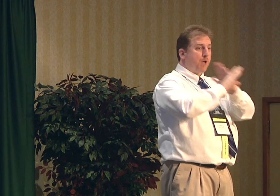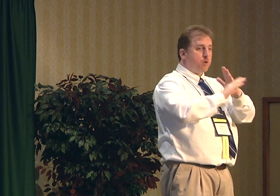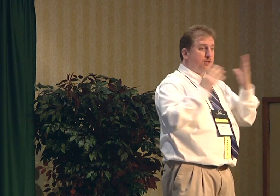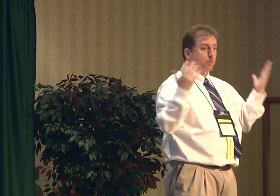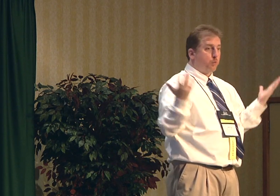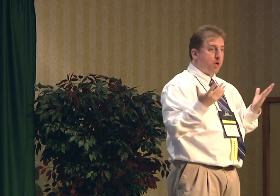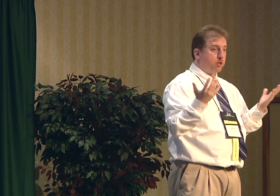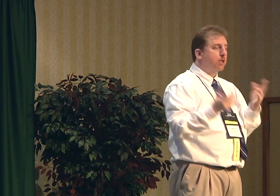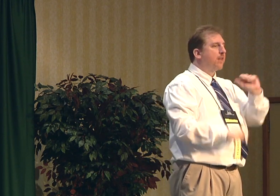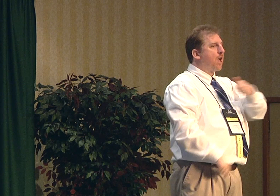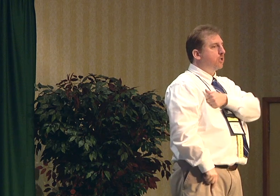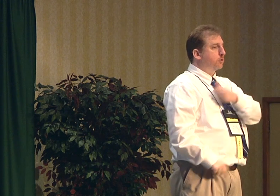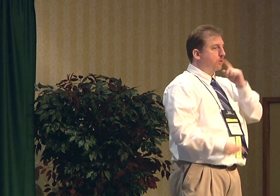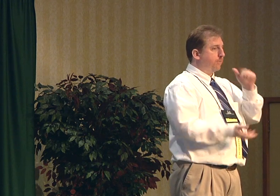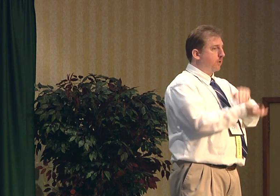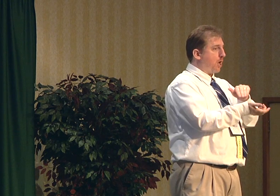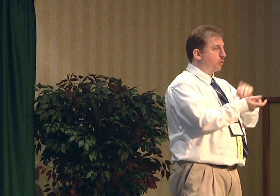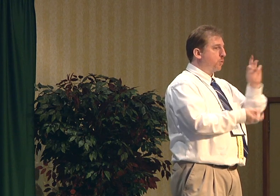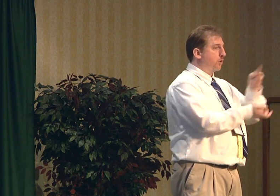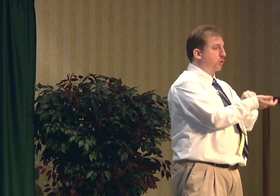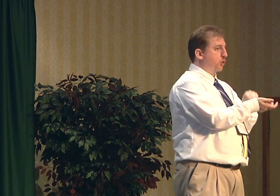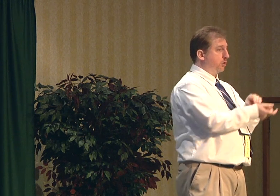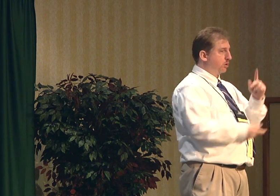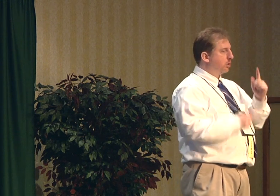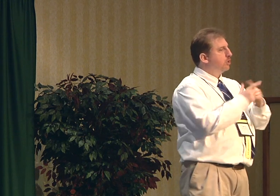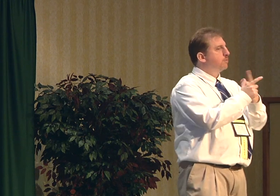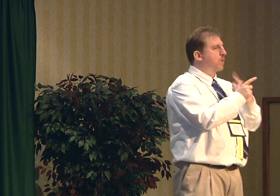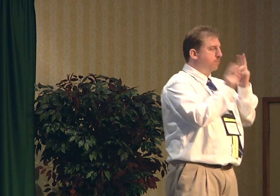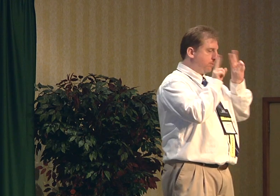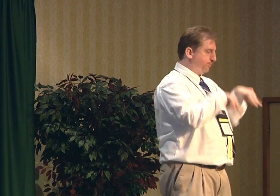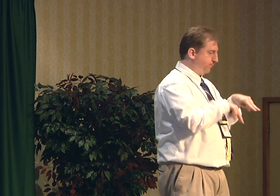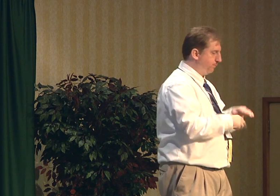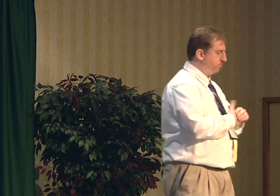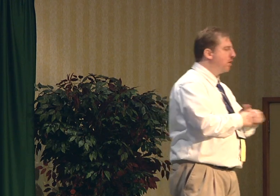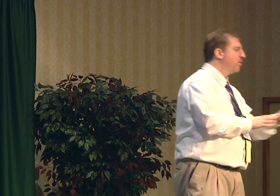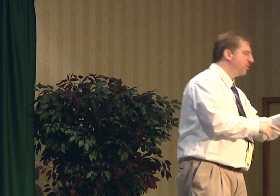shown that the biggest barrier is the attitude